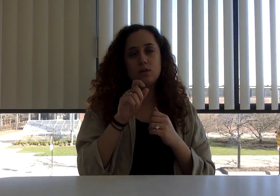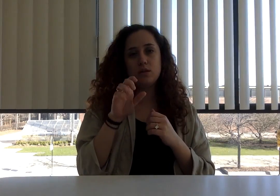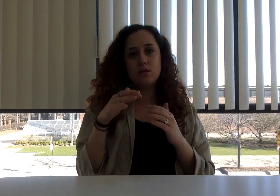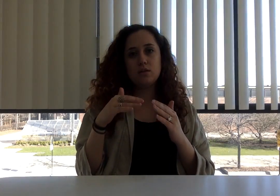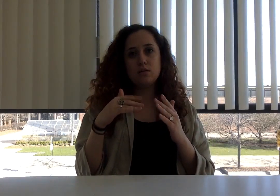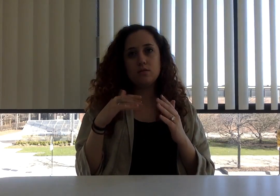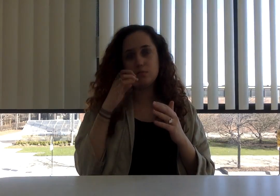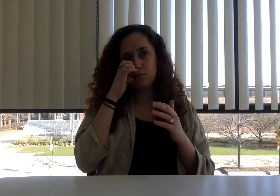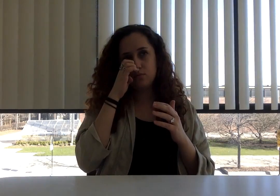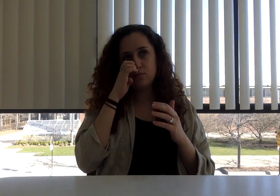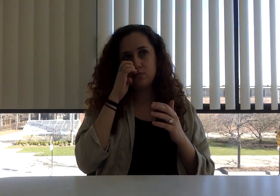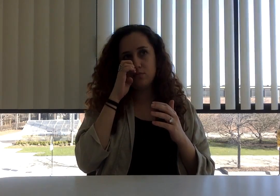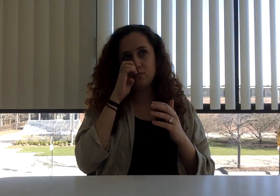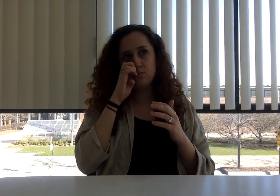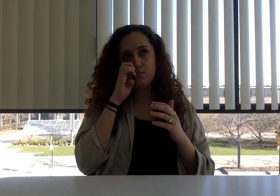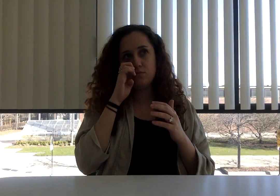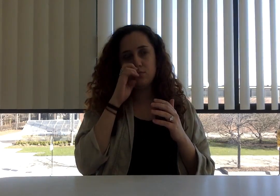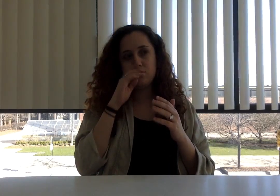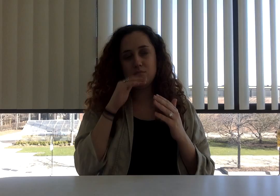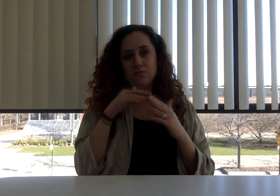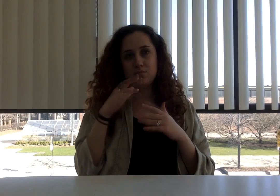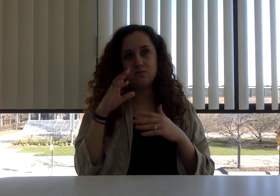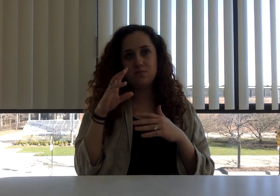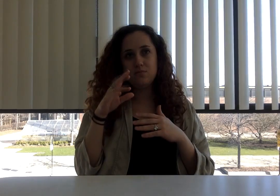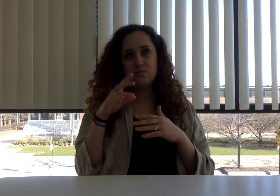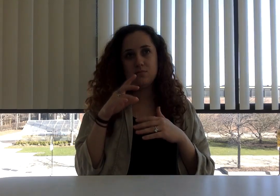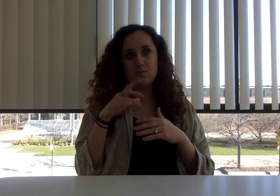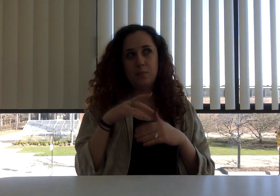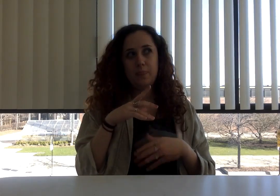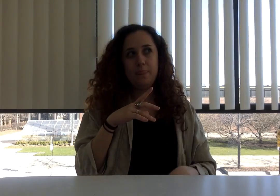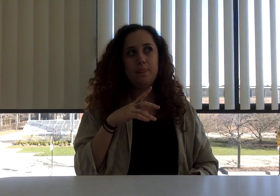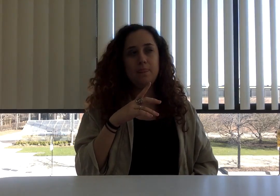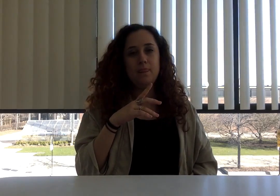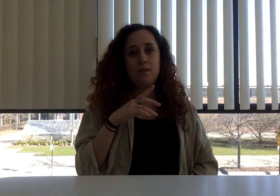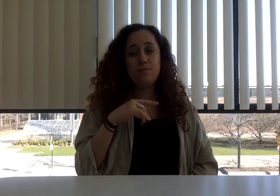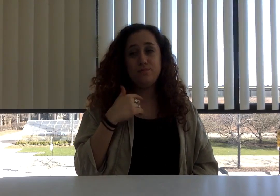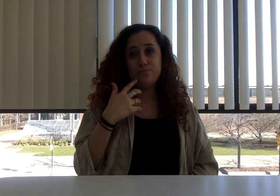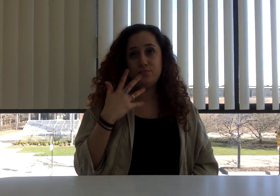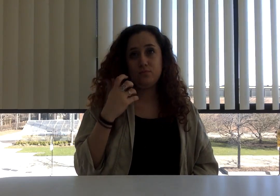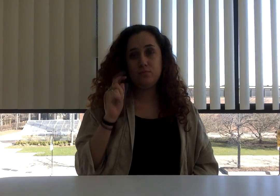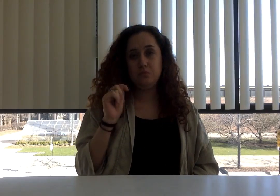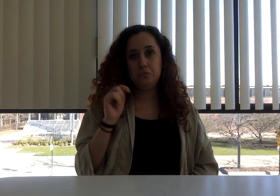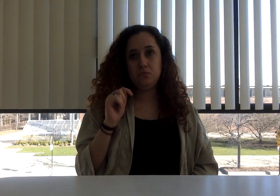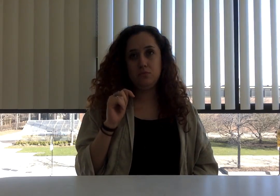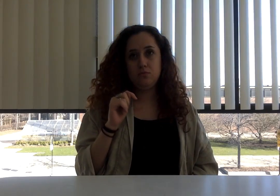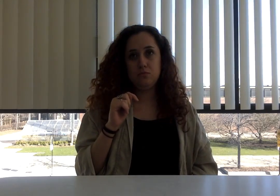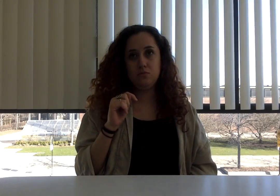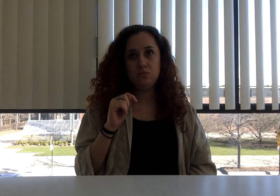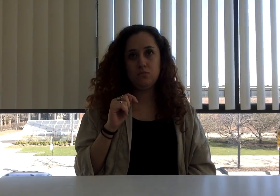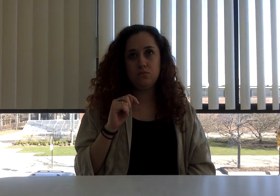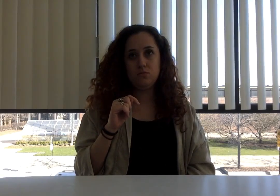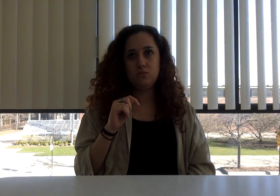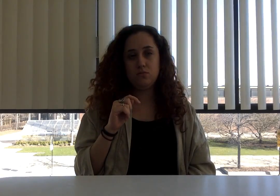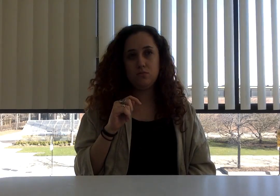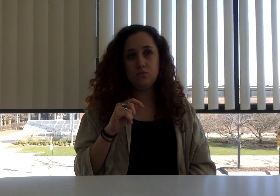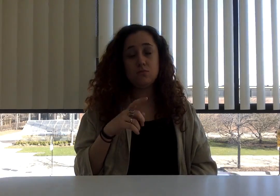Yeah. Really, during this exciting problem? Go ahead. So I did. And what happens when you